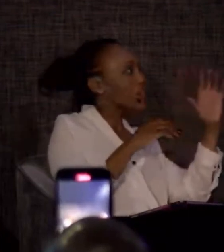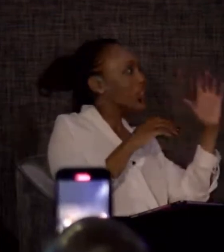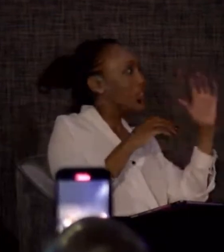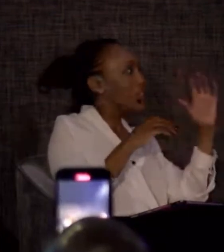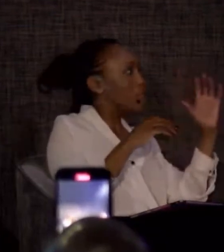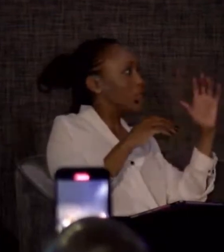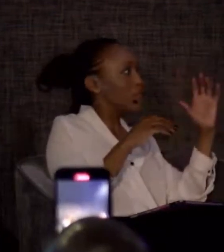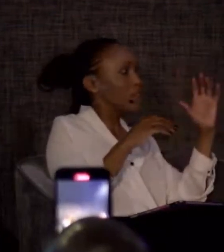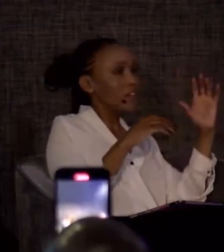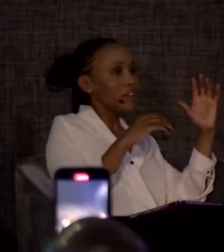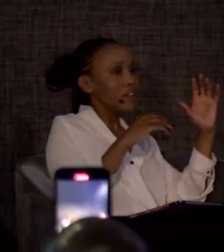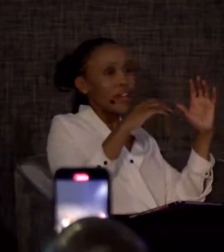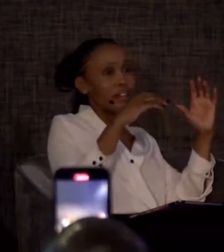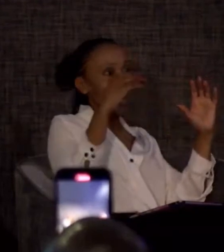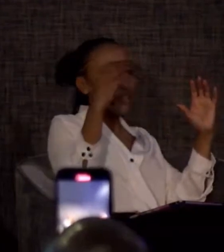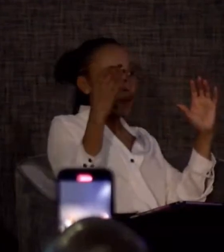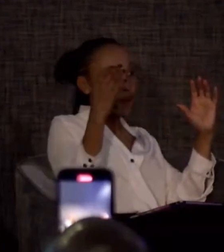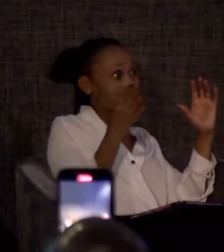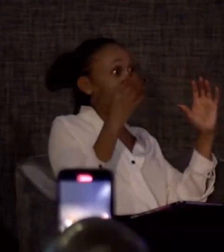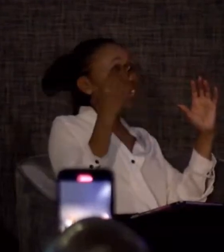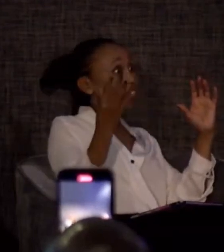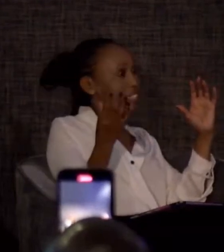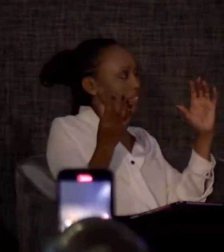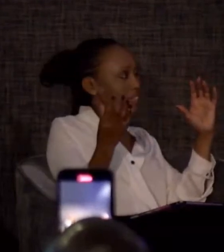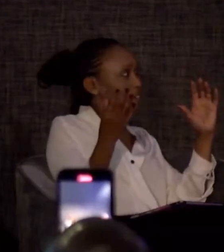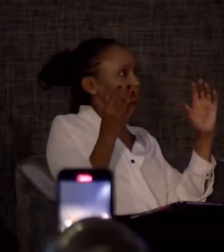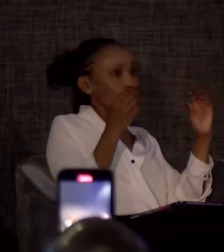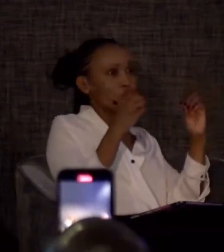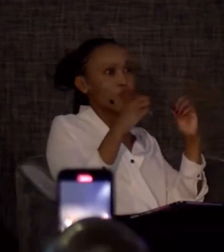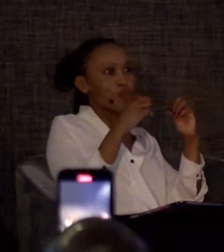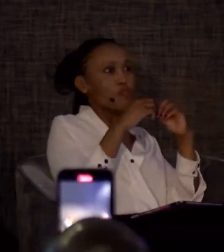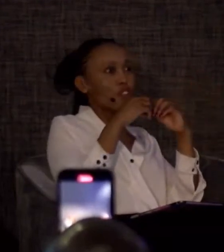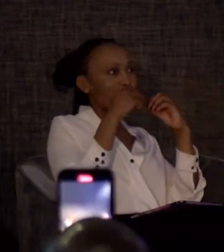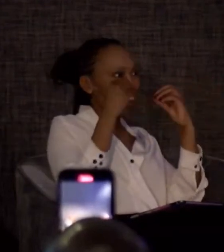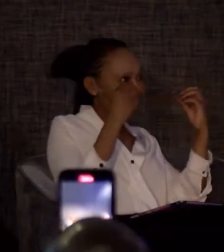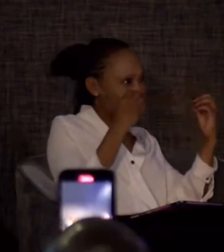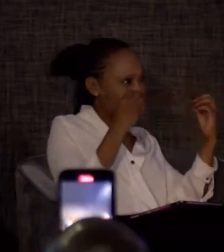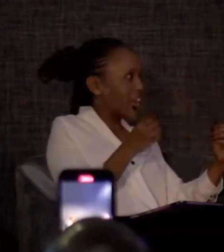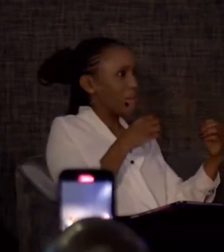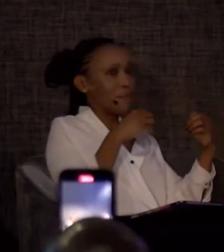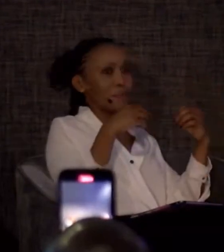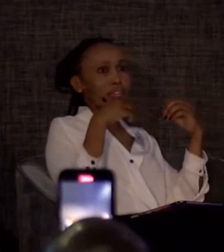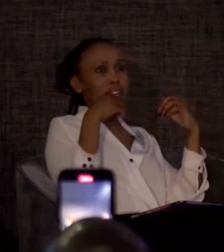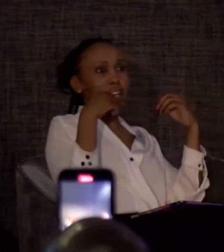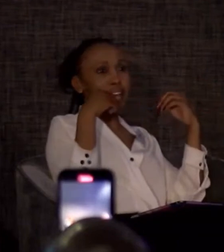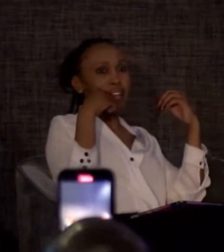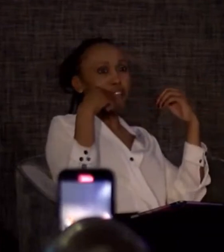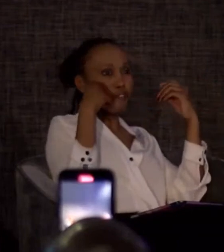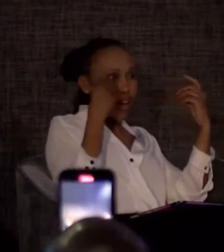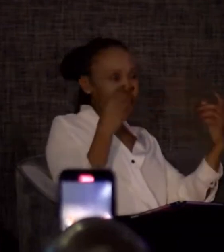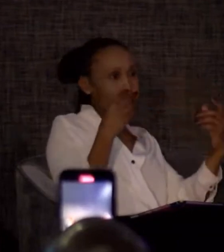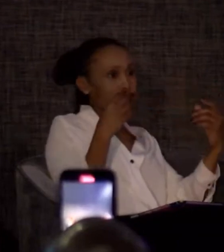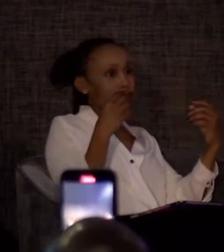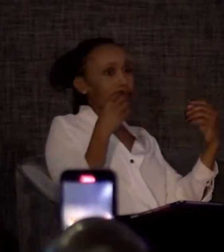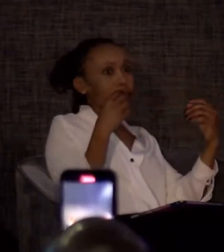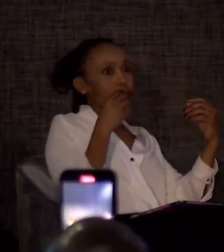in leadership and those that they are leading. So if you look at the age gap, and the